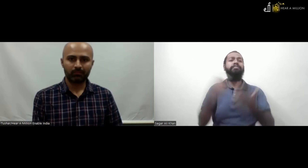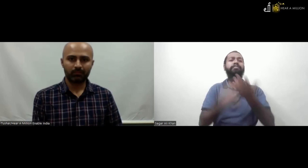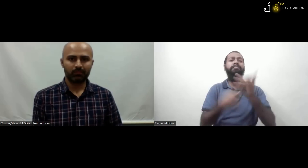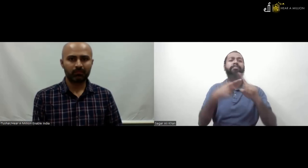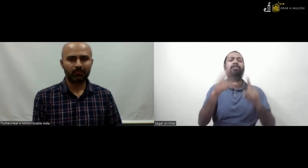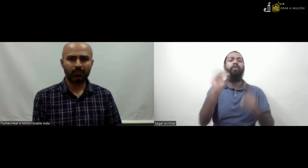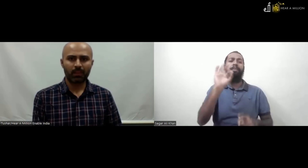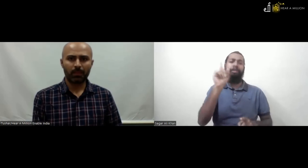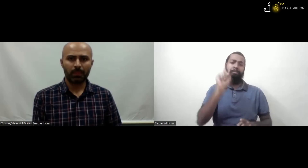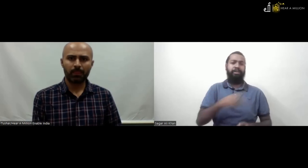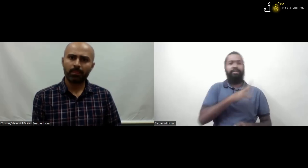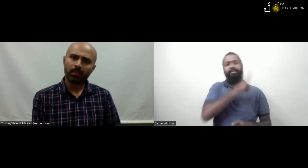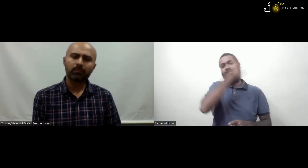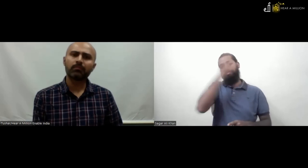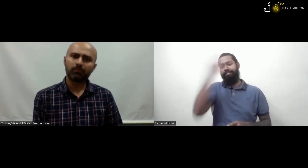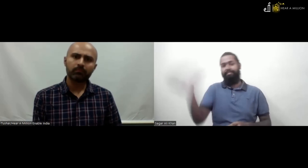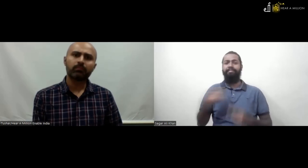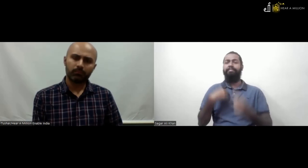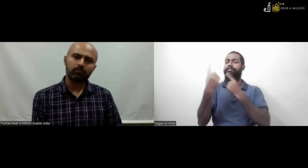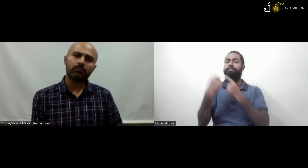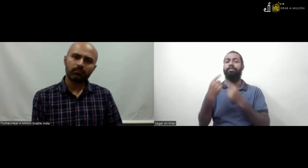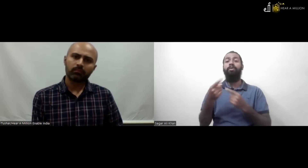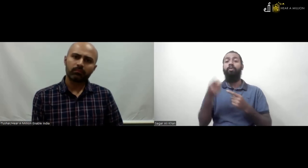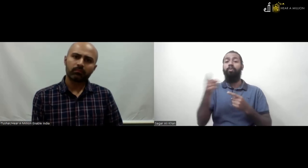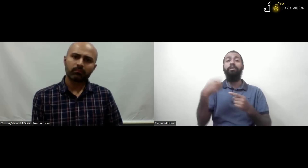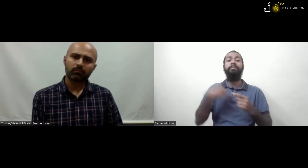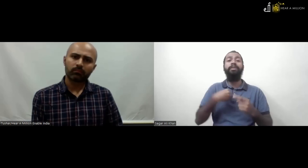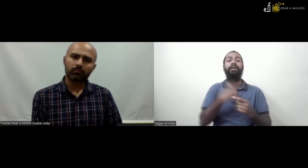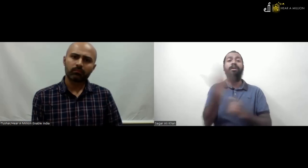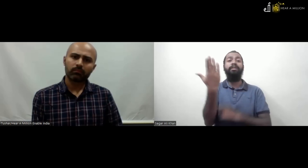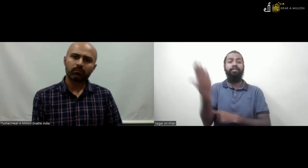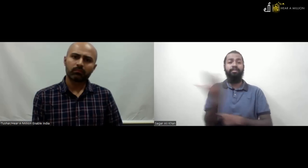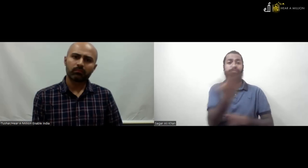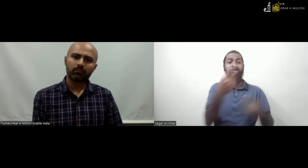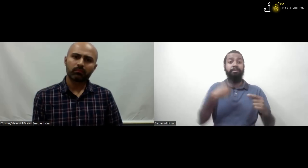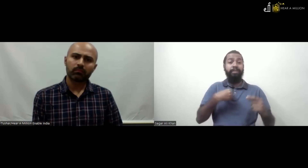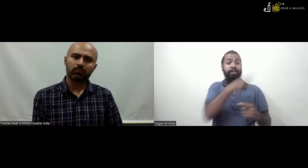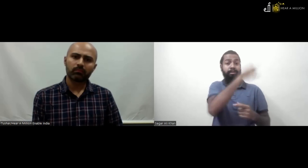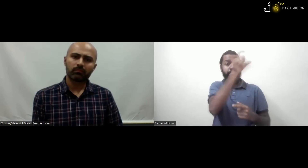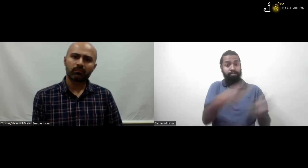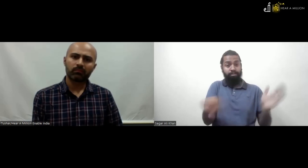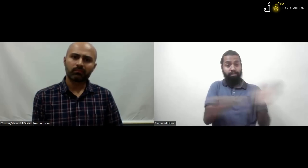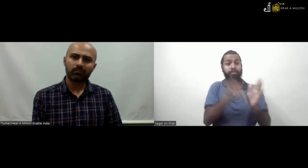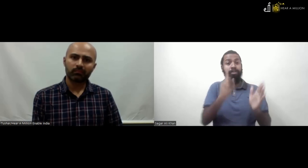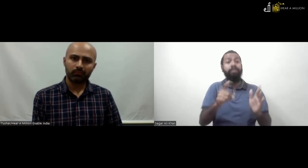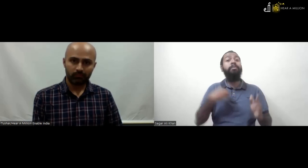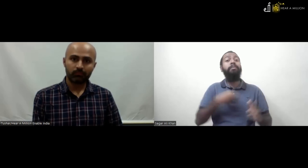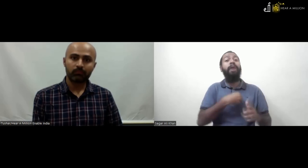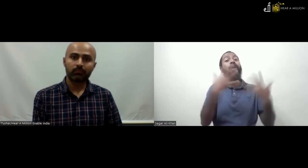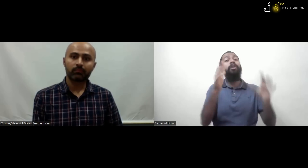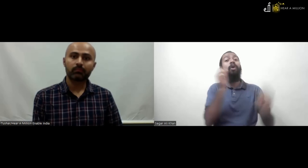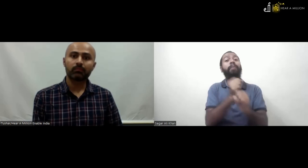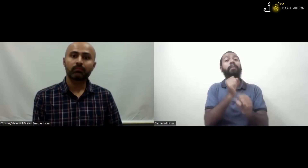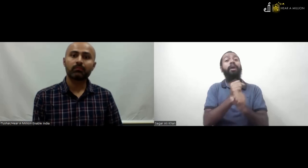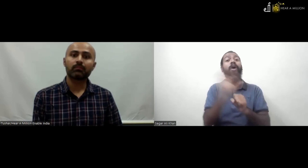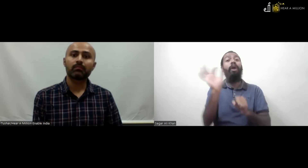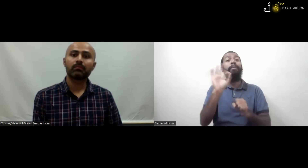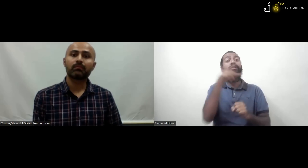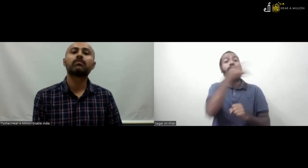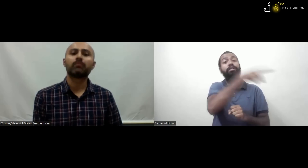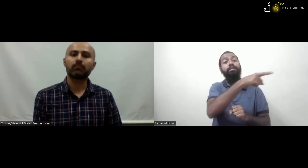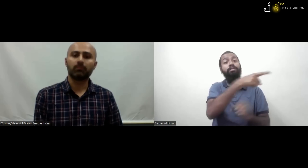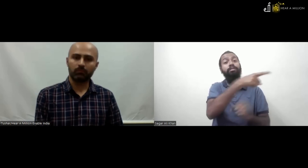medical certification. Anyway, that is what I did. So you all, after application, have to go to the RTO. So I got the